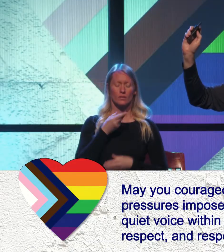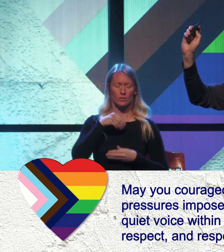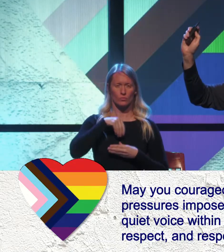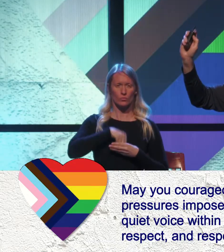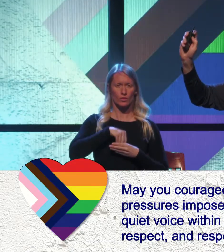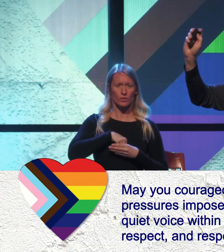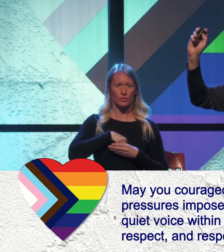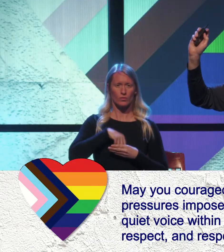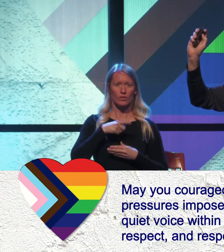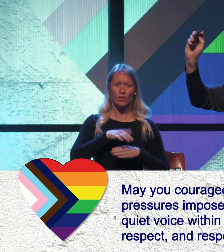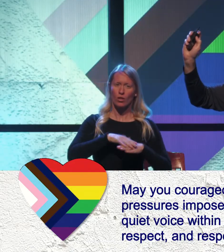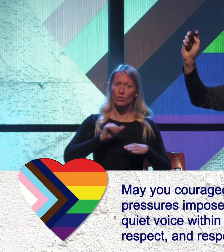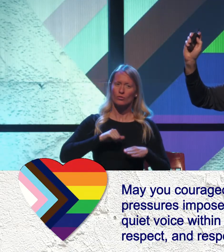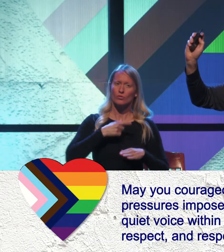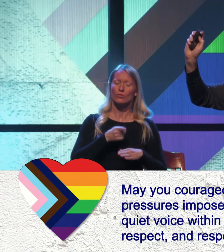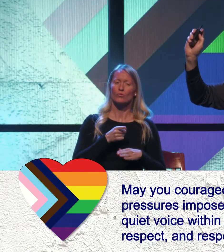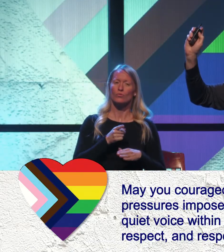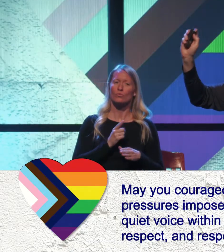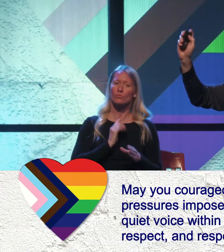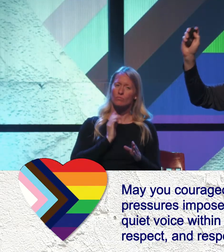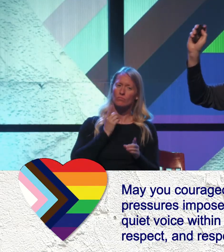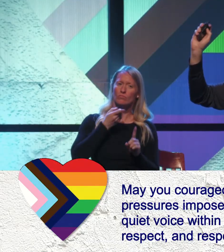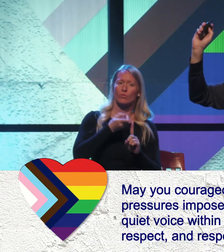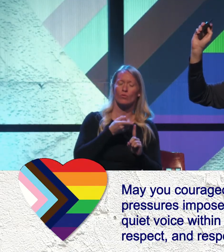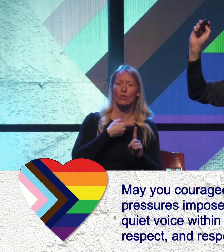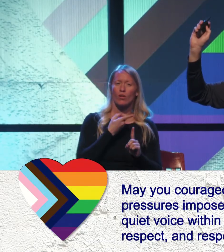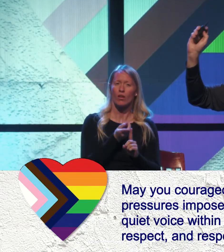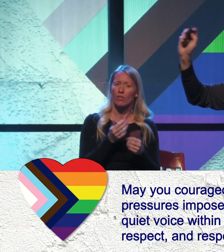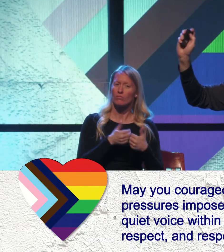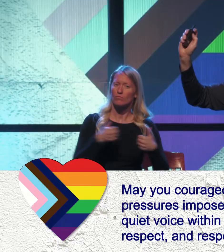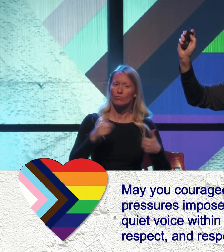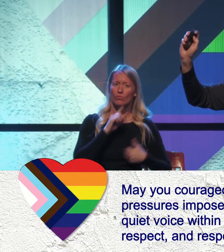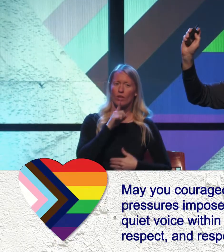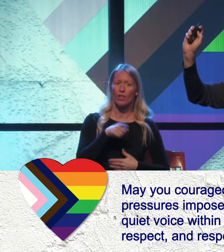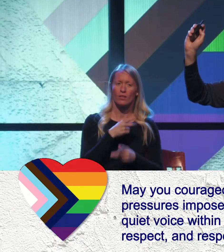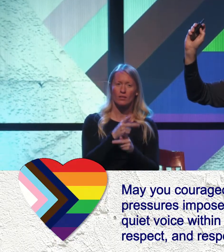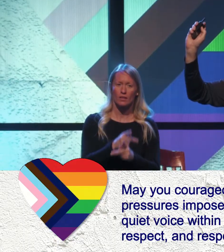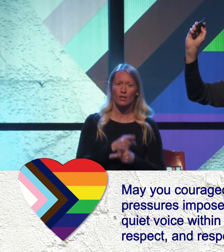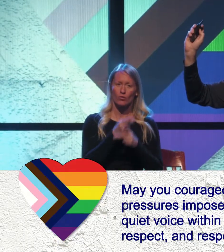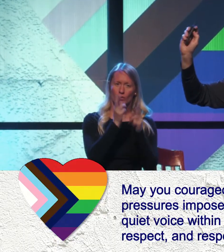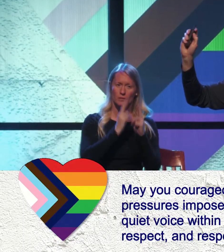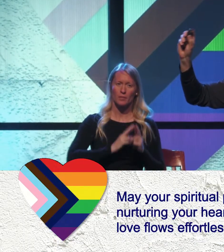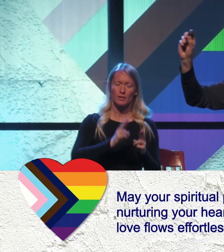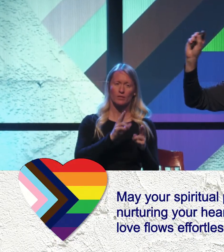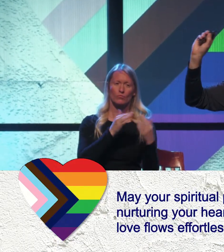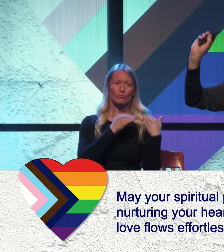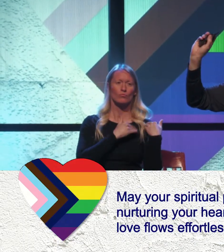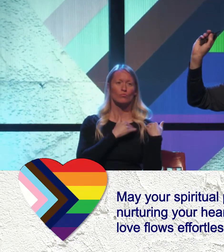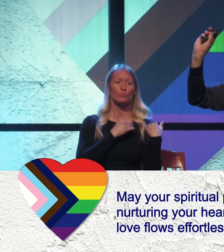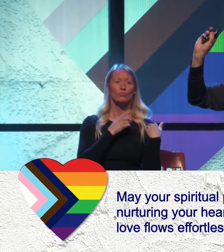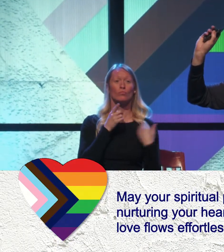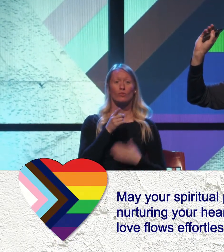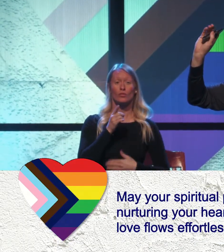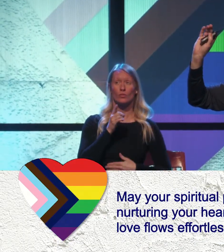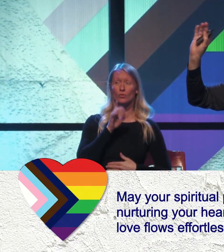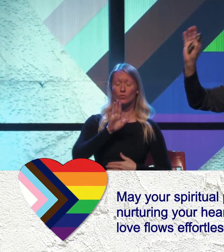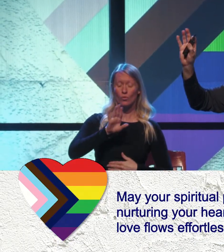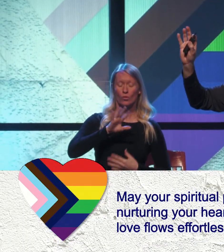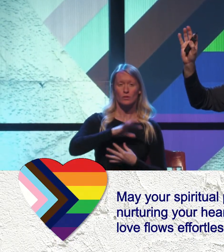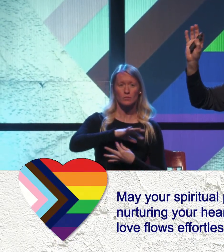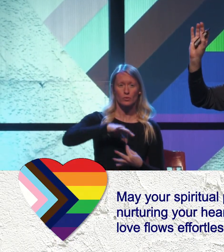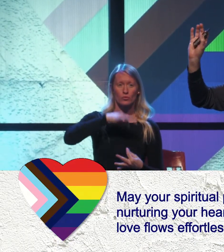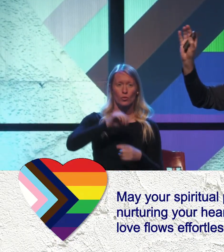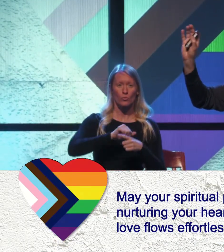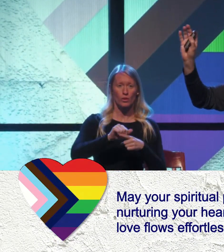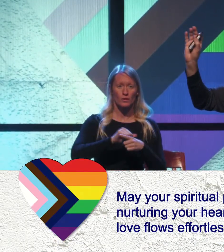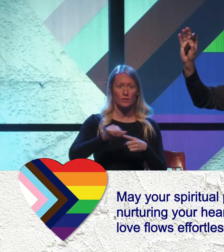toward authentic care and respect, responsibility, and knowledge. And may your spiritual practices be sources of